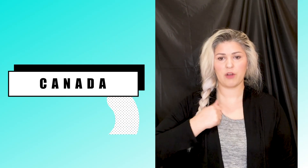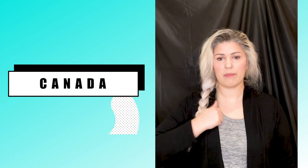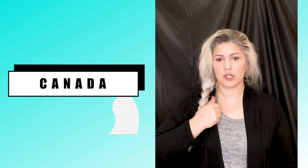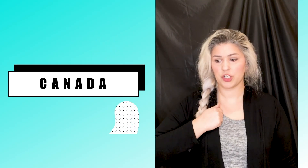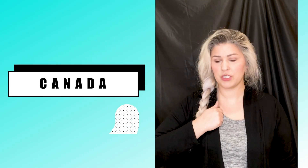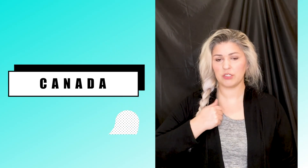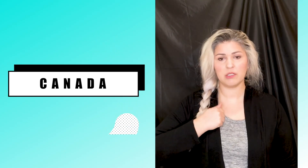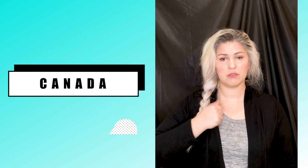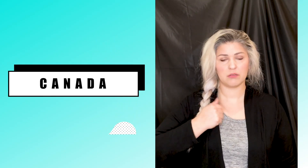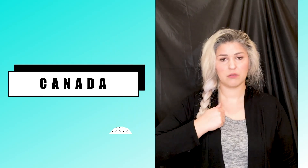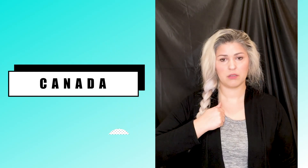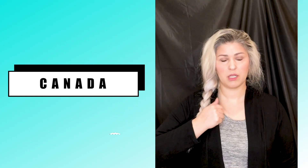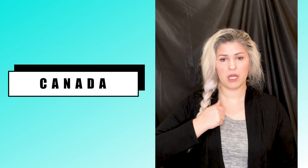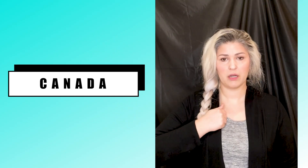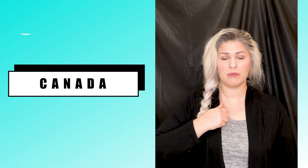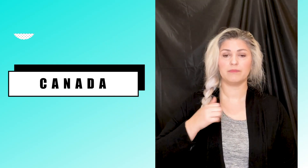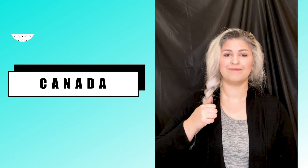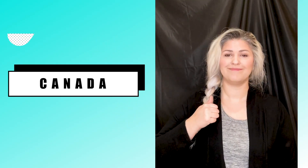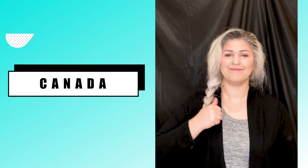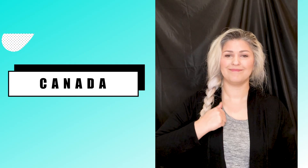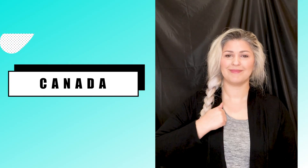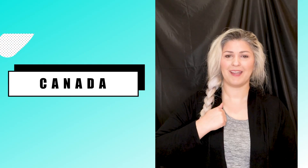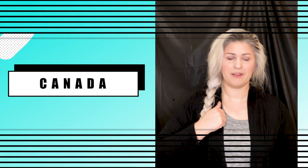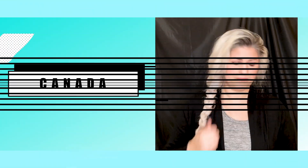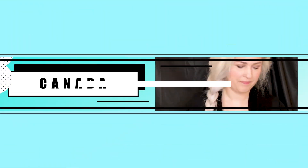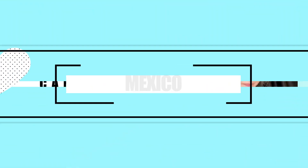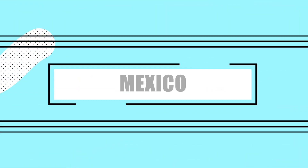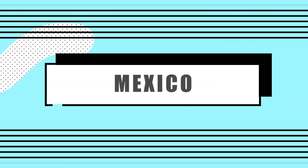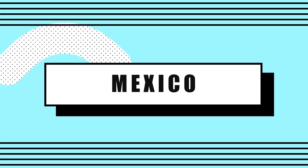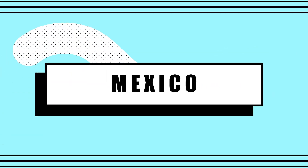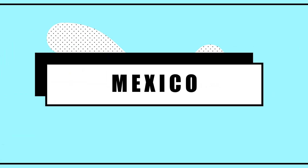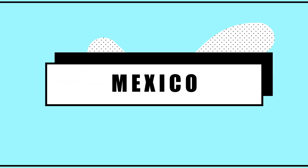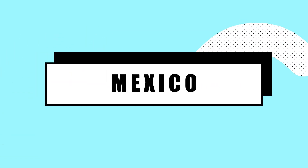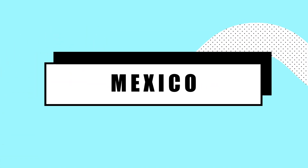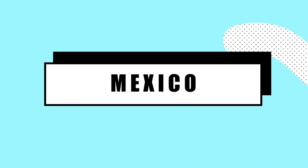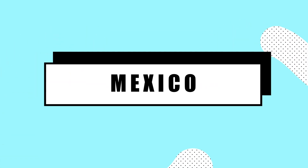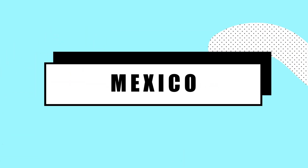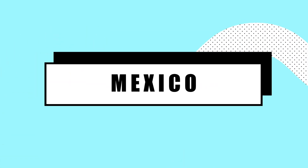We used to grab our shirts and do it. Canada. Canada.